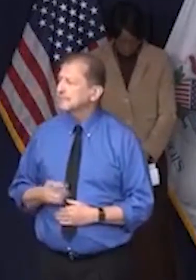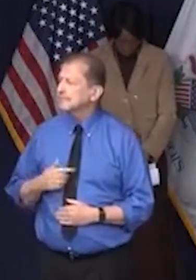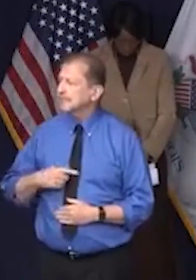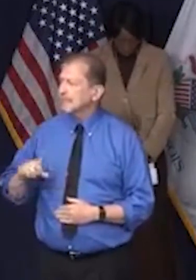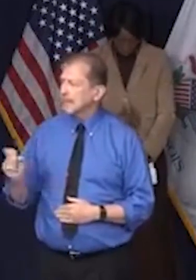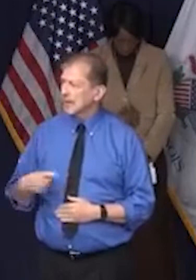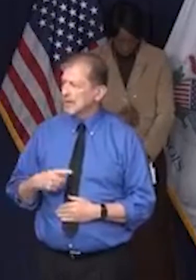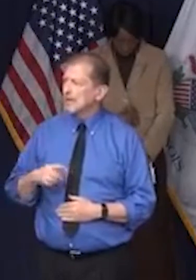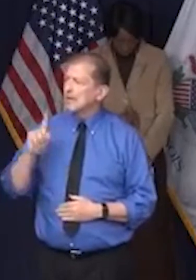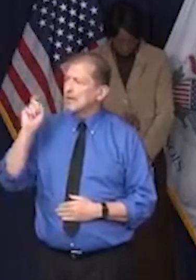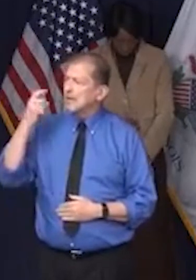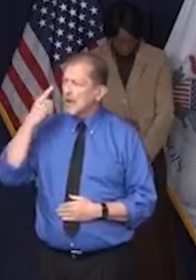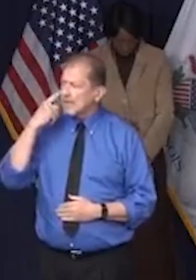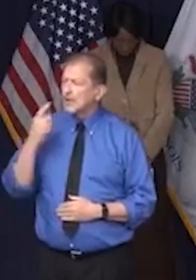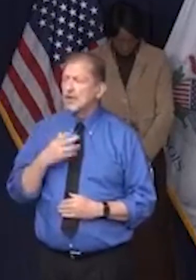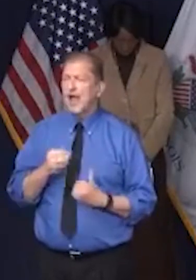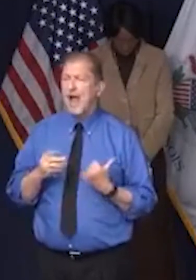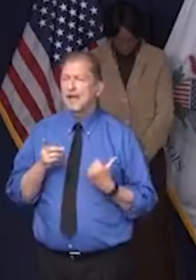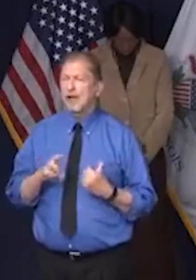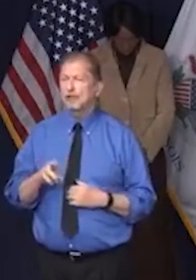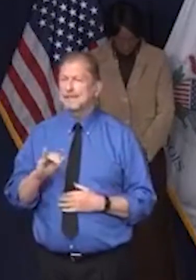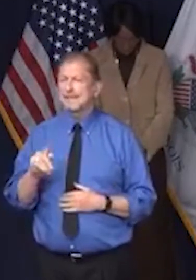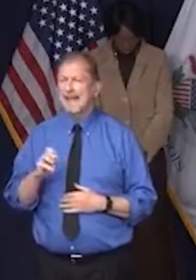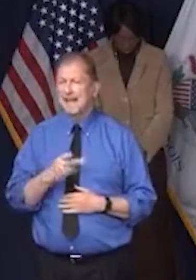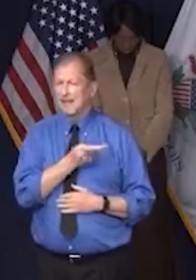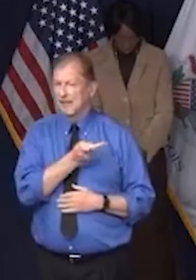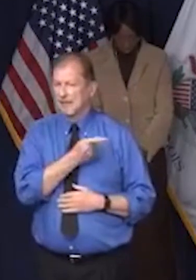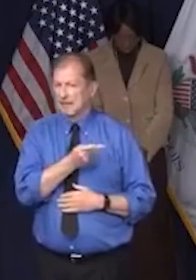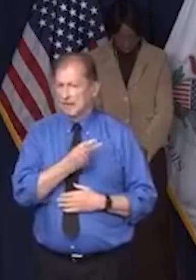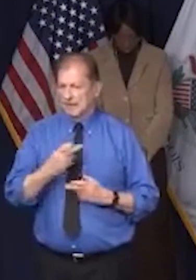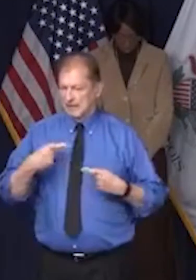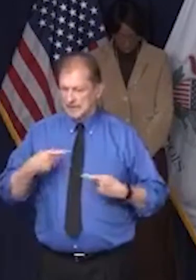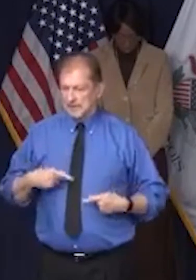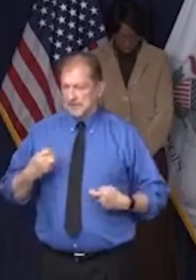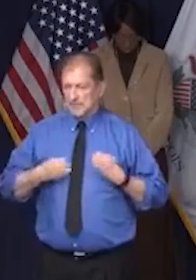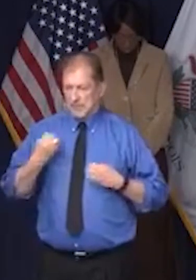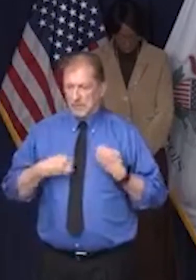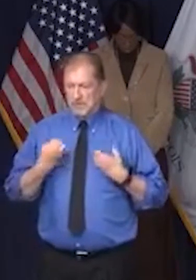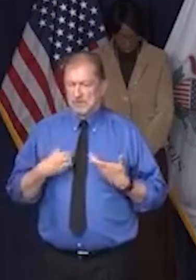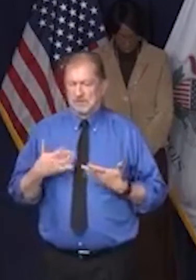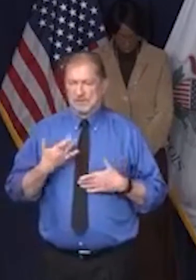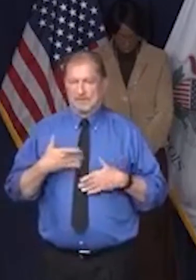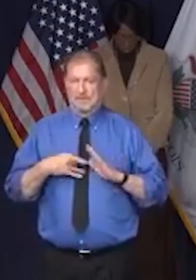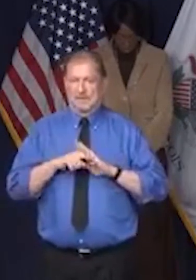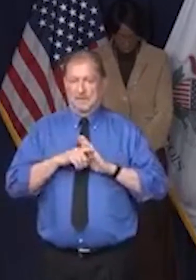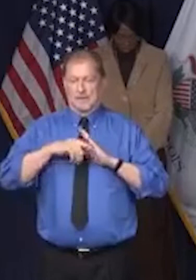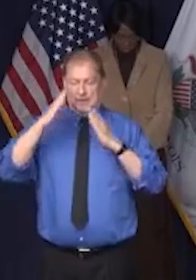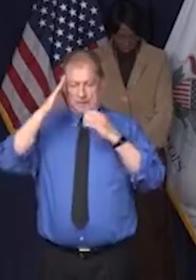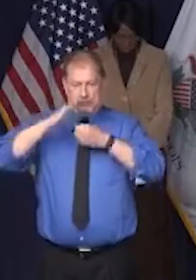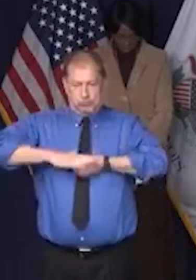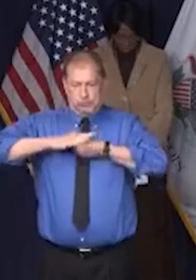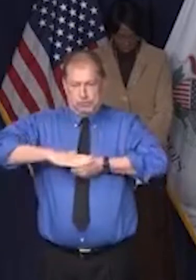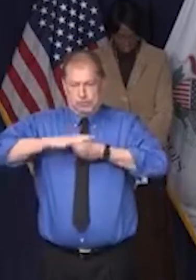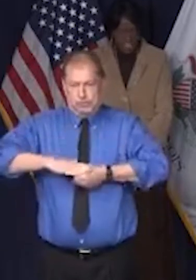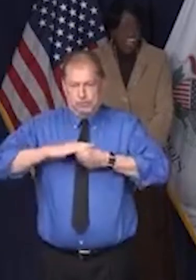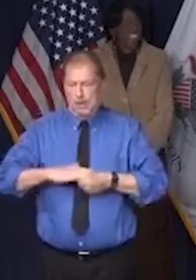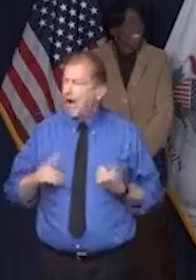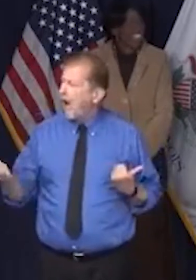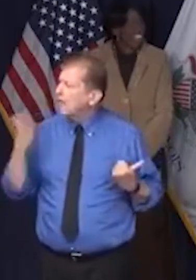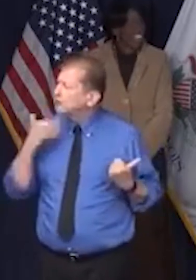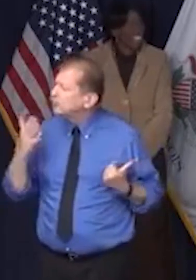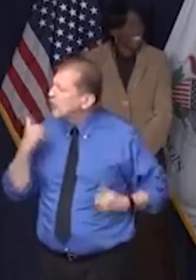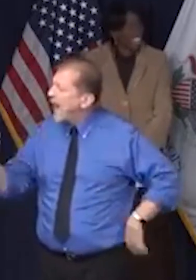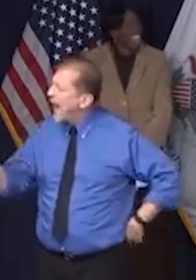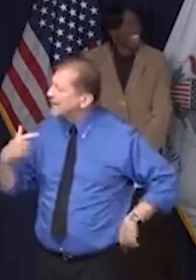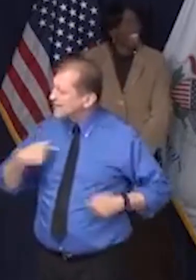Pritzker and Dr. Azike. How are you both doing physically and emotionally? Has holding these daily updates gotten any easier? Well, that's so nice. Nobody ever